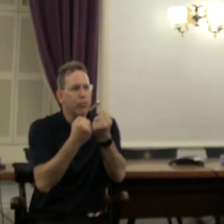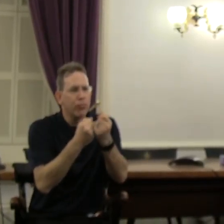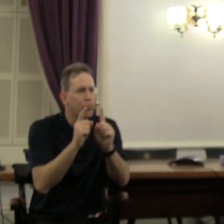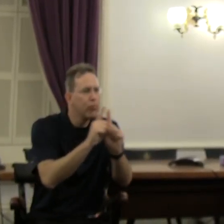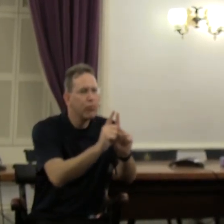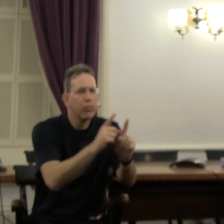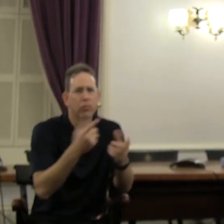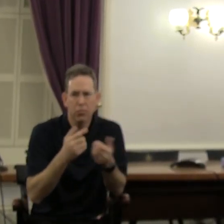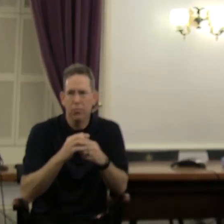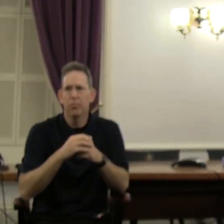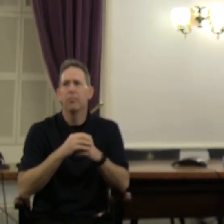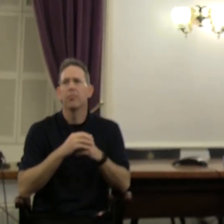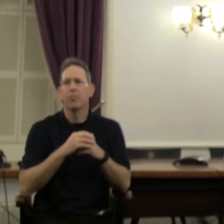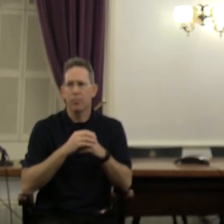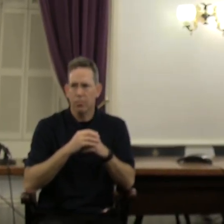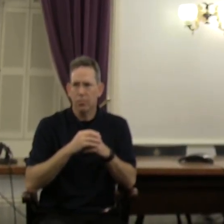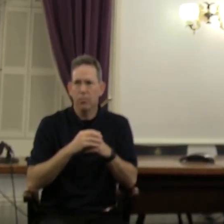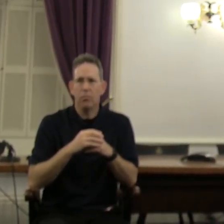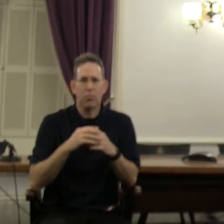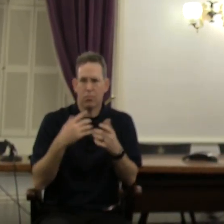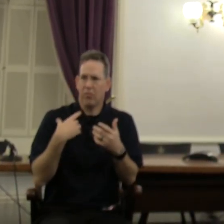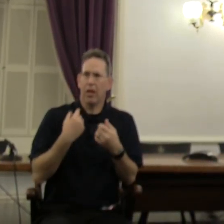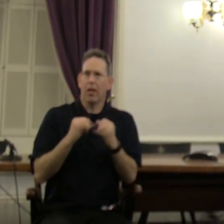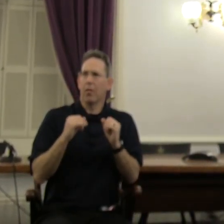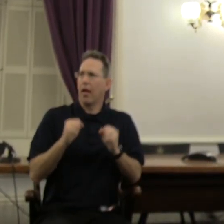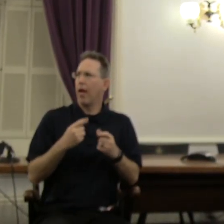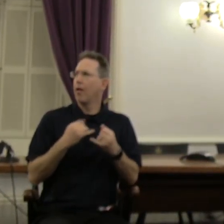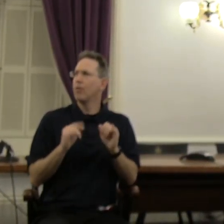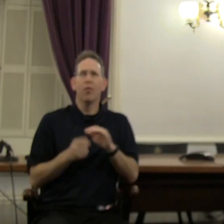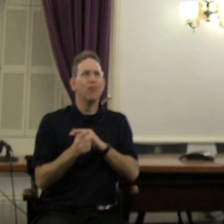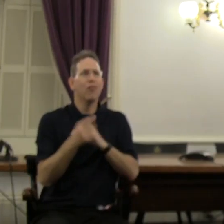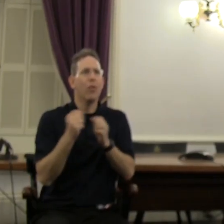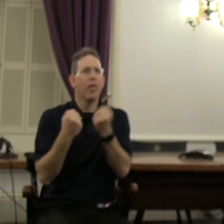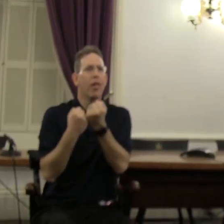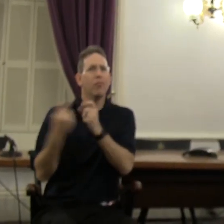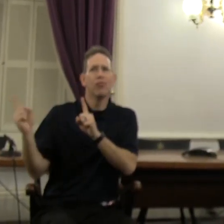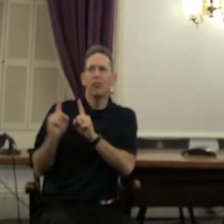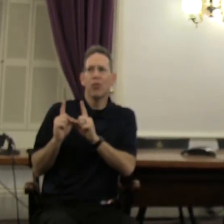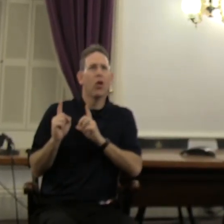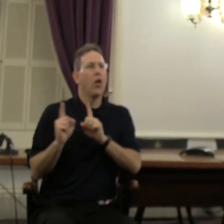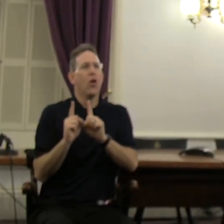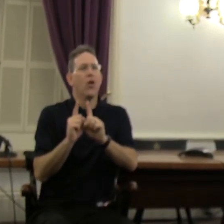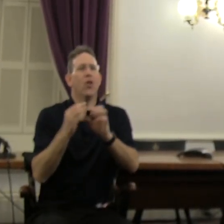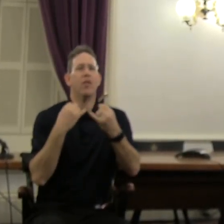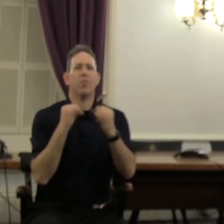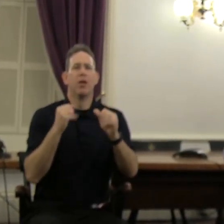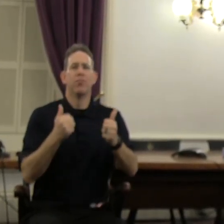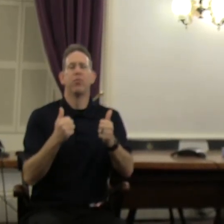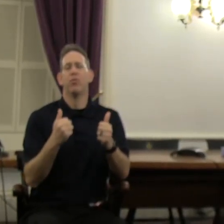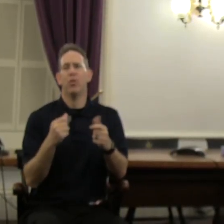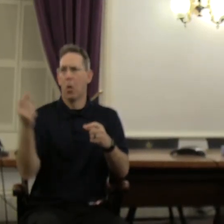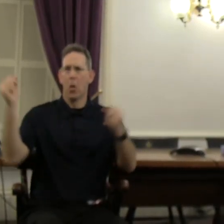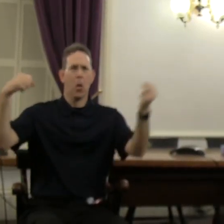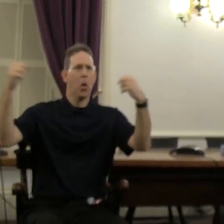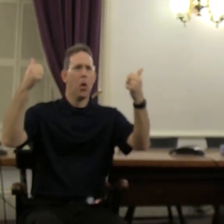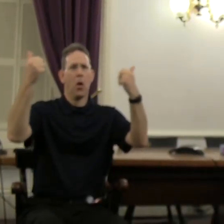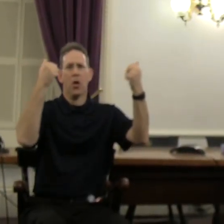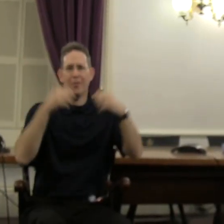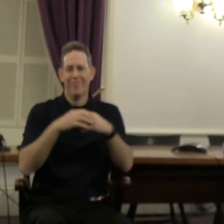not necessarily by private insurance to be able to work, will be able to do so and accrue